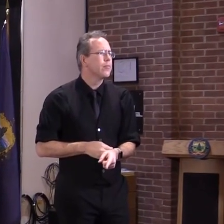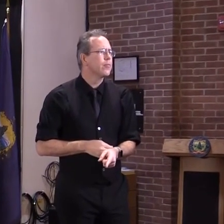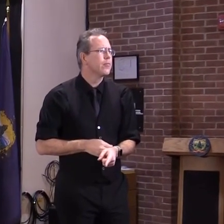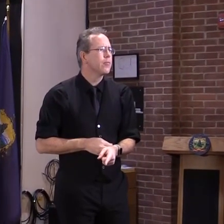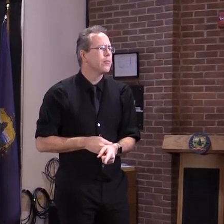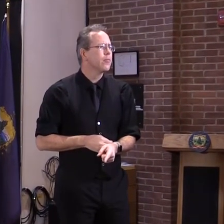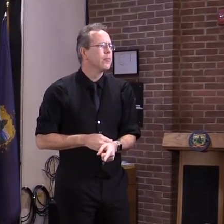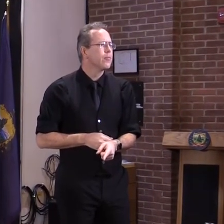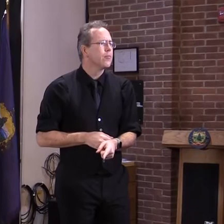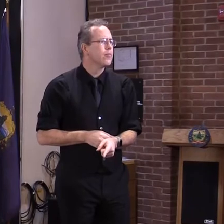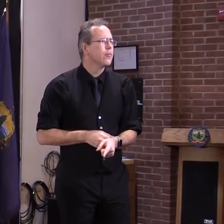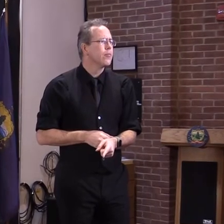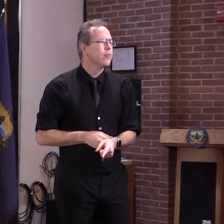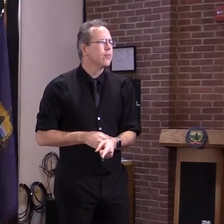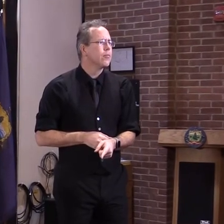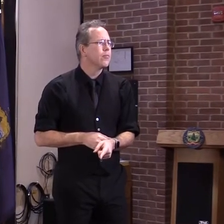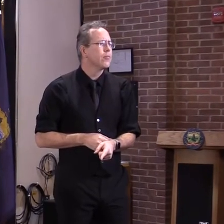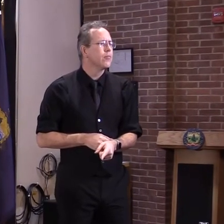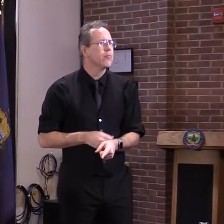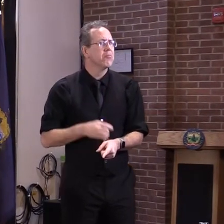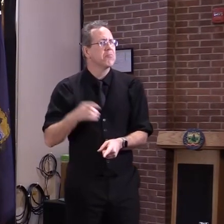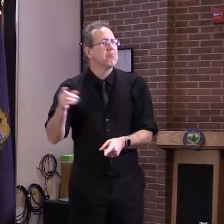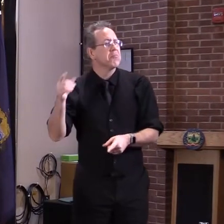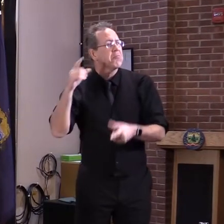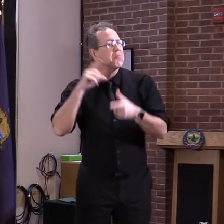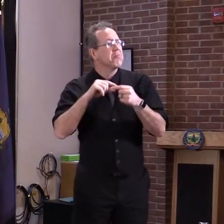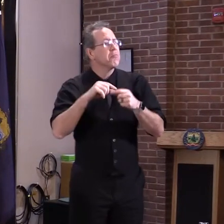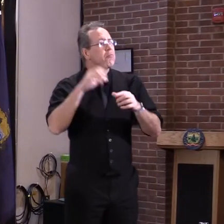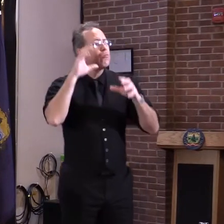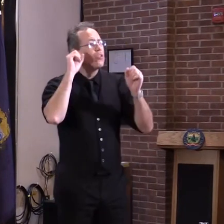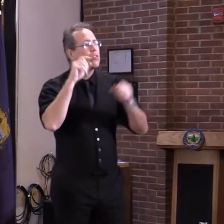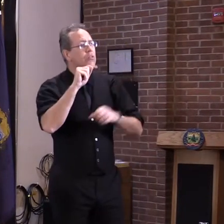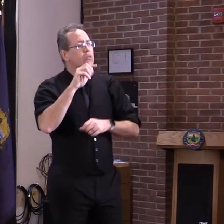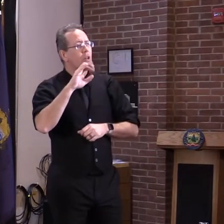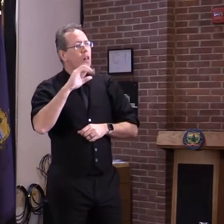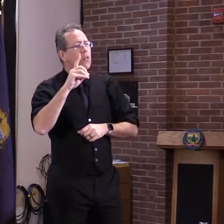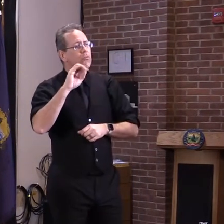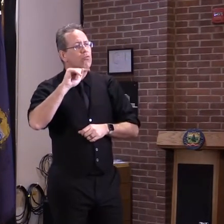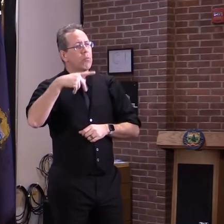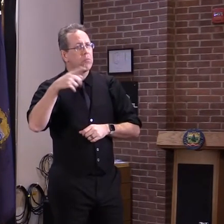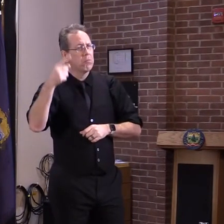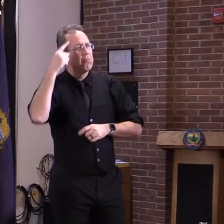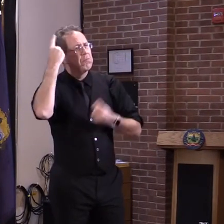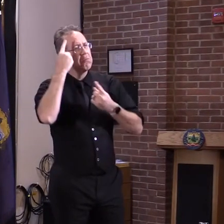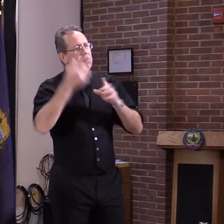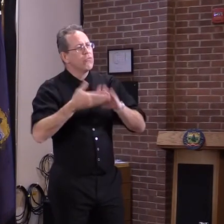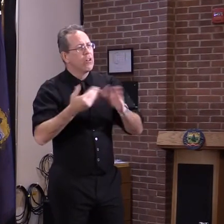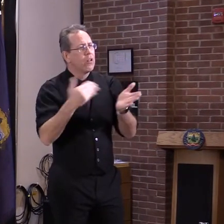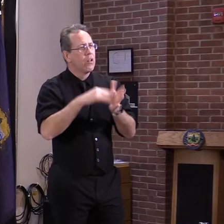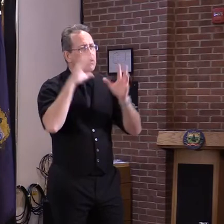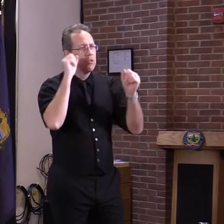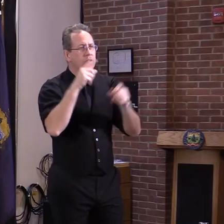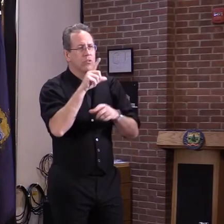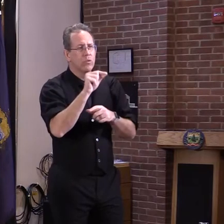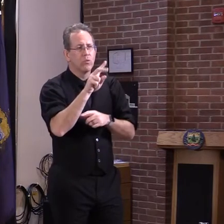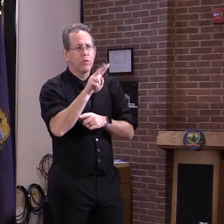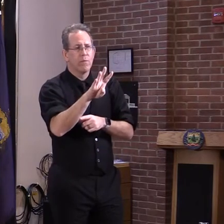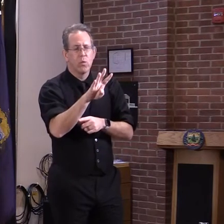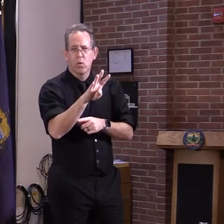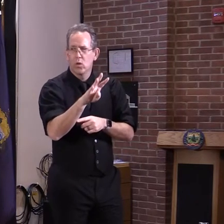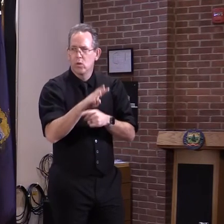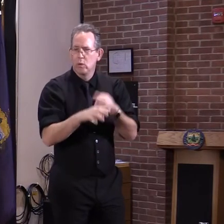2024 run. I'm just curious if you could give us an assessment of the Republican Party in your mind right now, as you, I'm sure, are starting to think about whether you